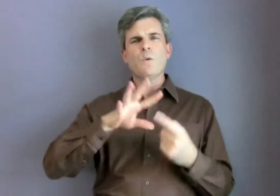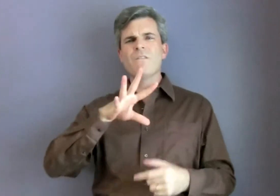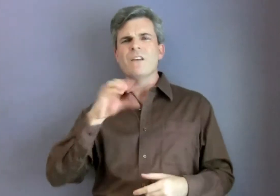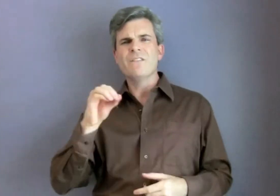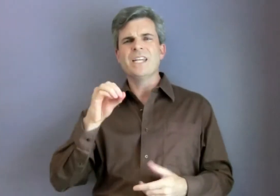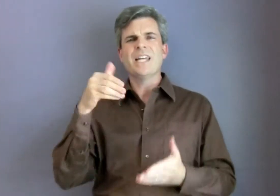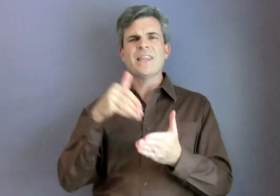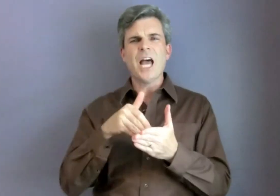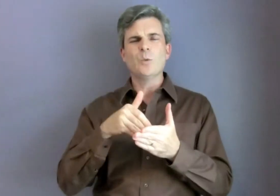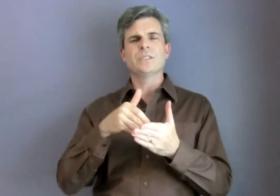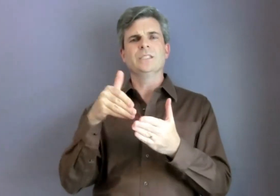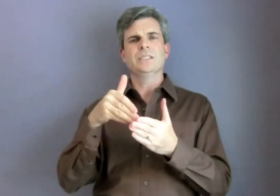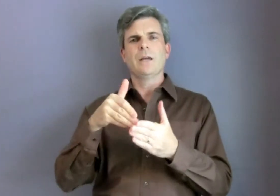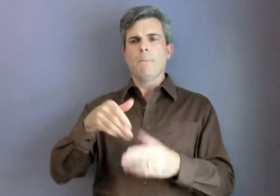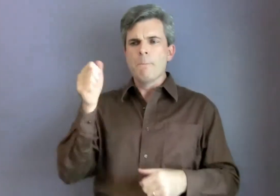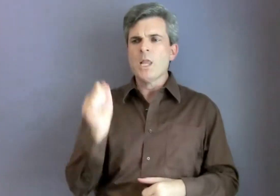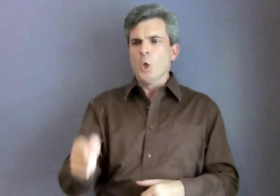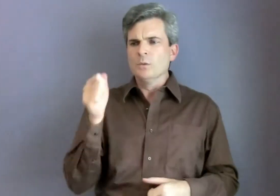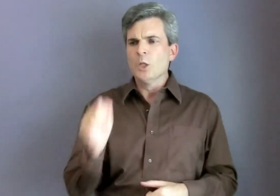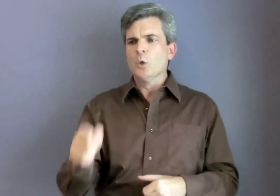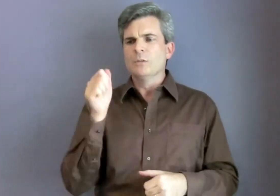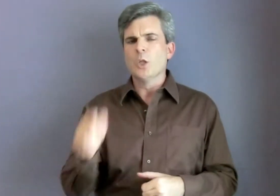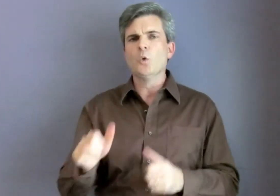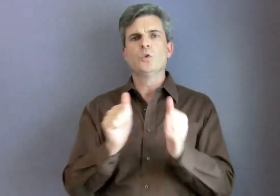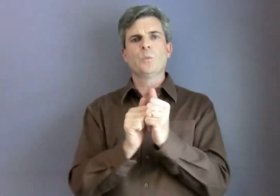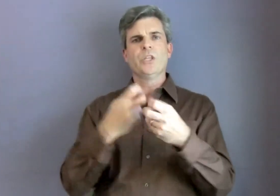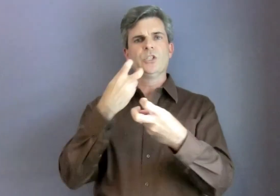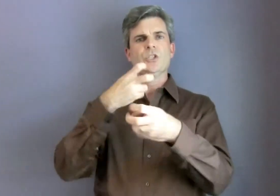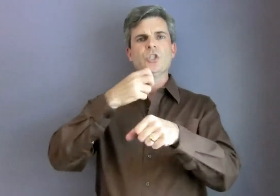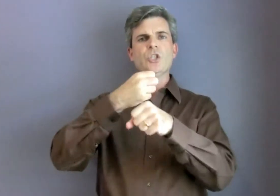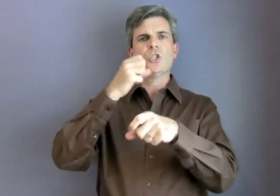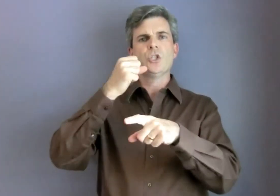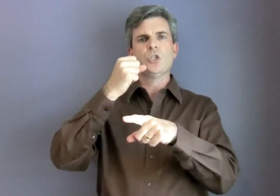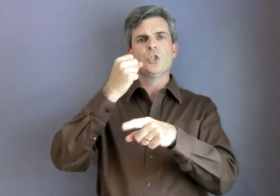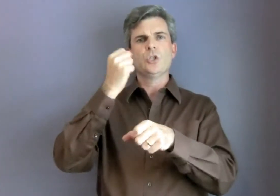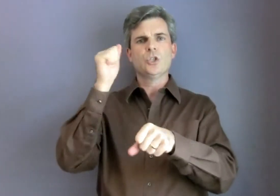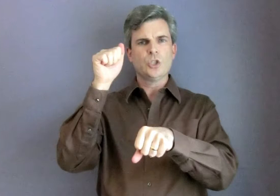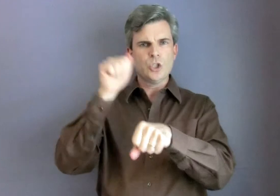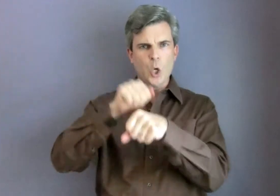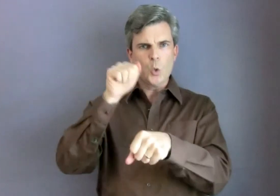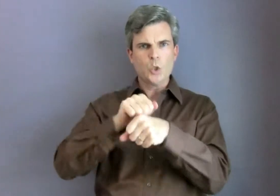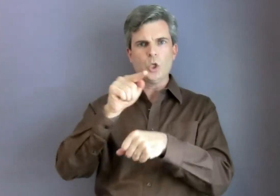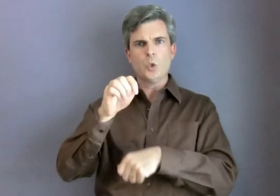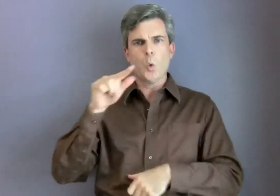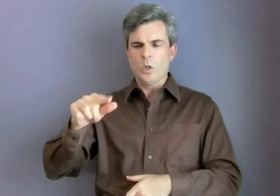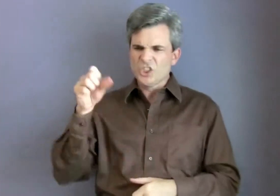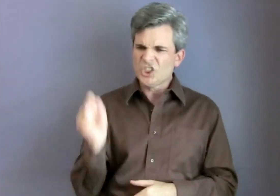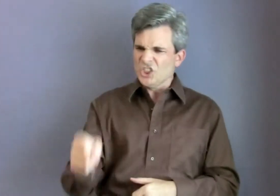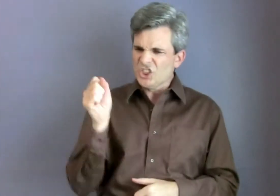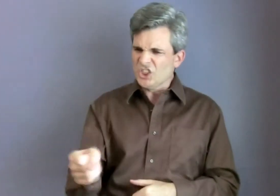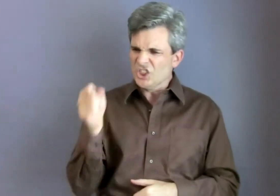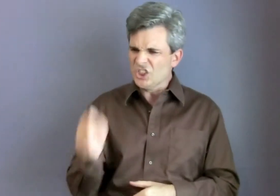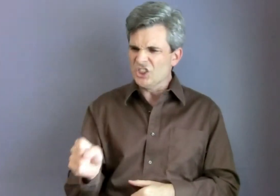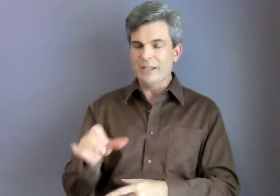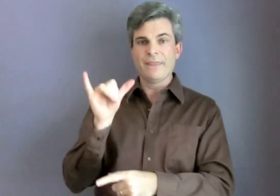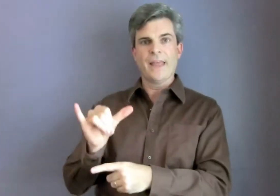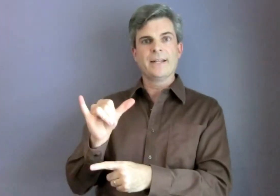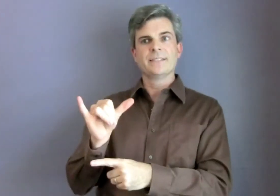it's the first known expression of art on the planet. And the reason it connects with us with consciousness today is that all of us still